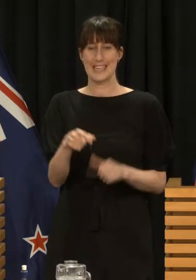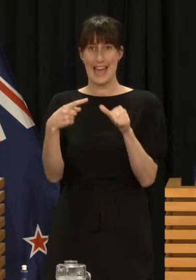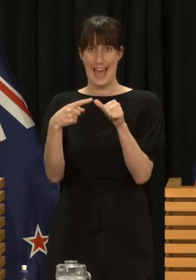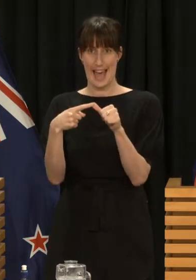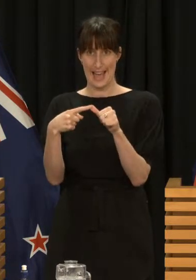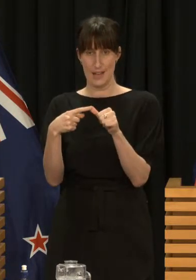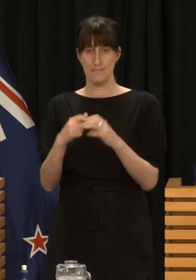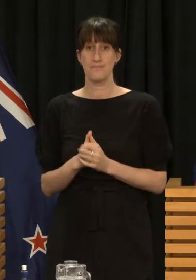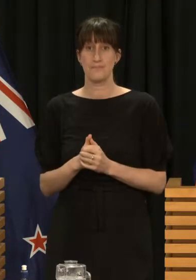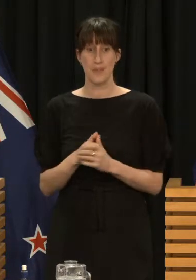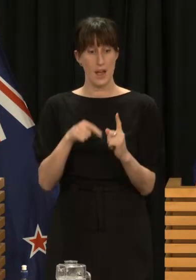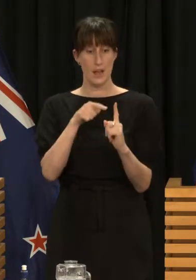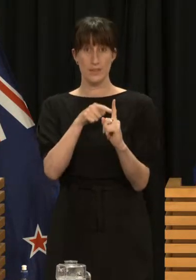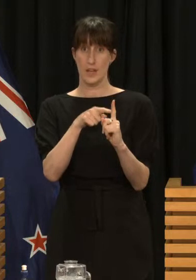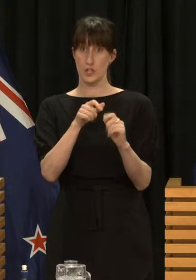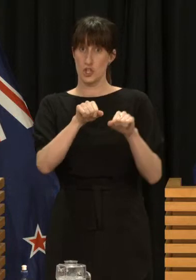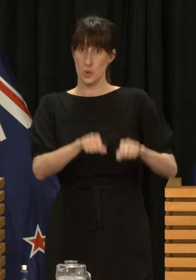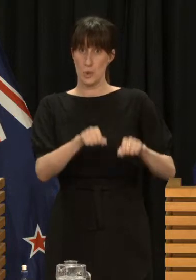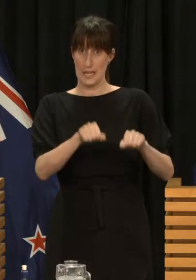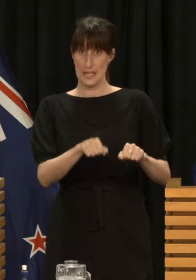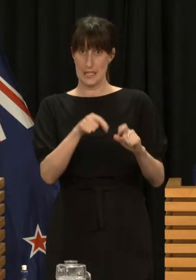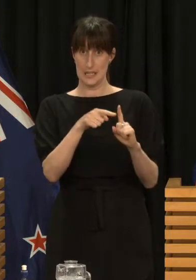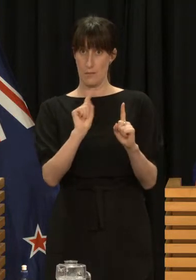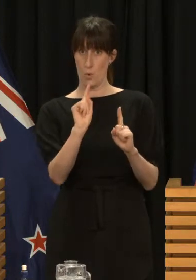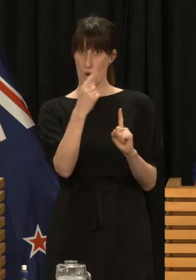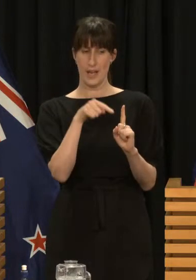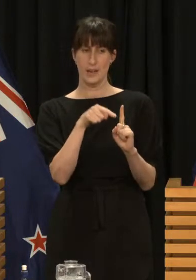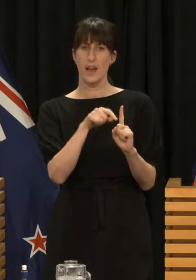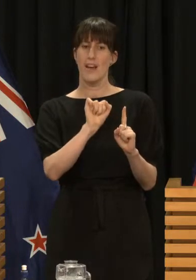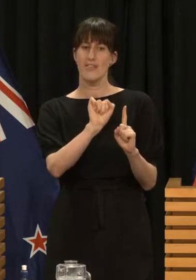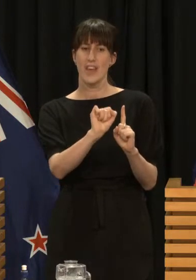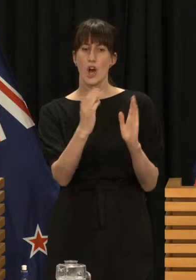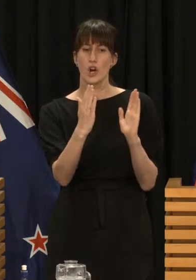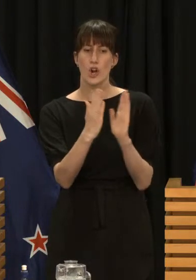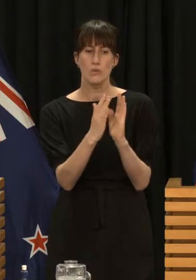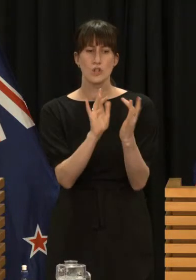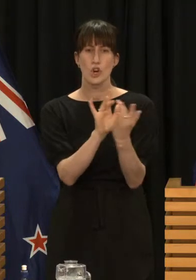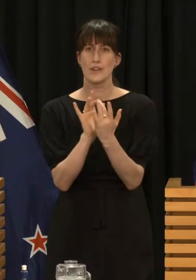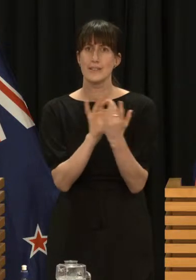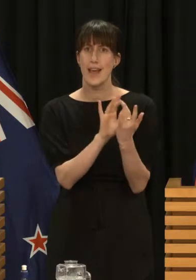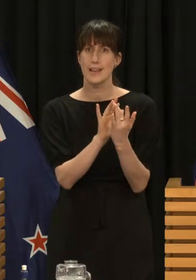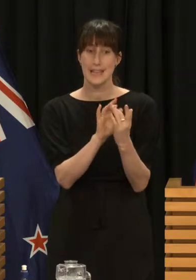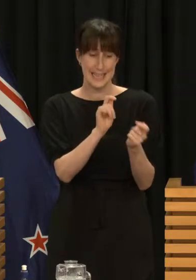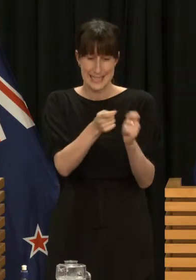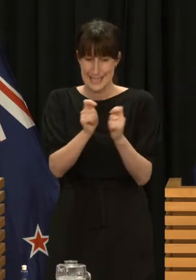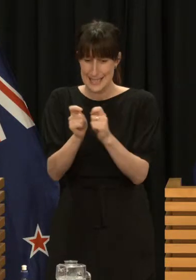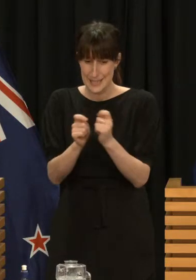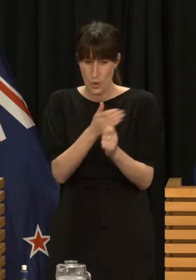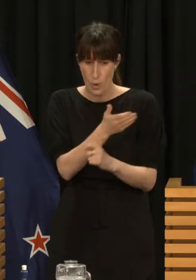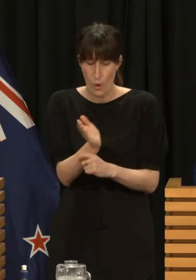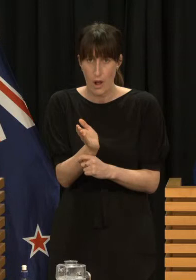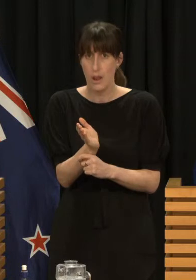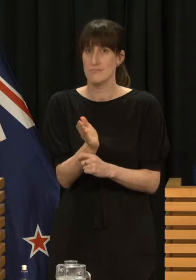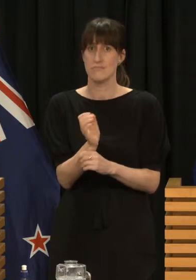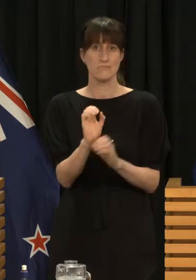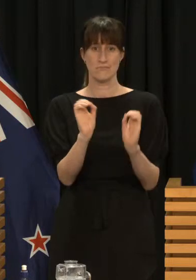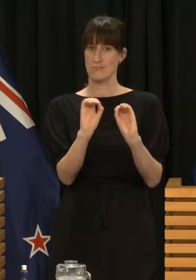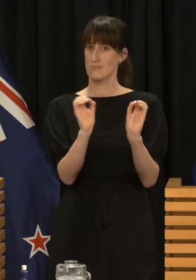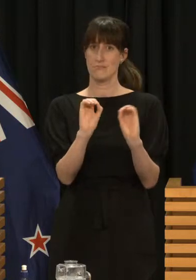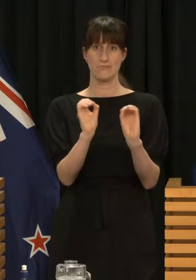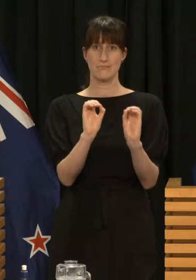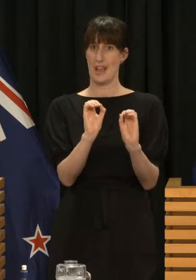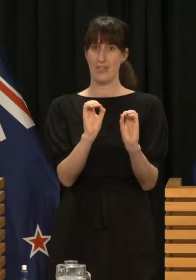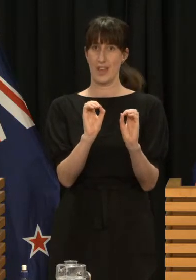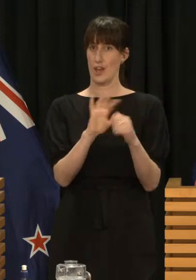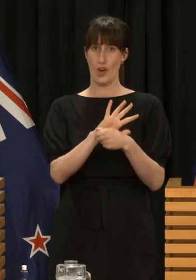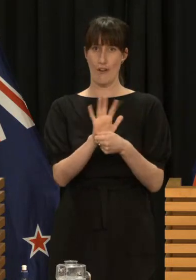a work contact and 2 social contacts. Now we have this information, we can have greater assurance around the nature of